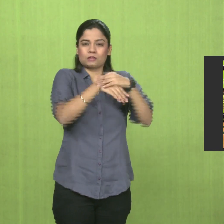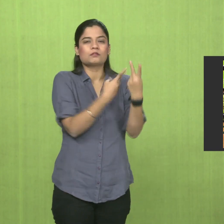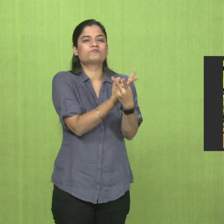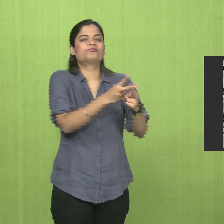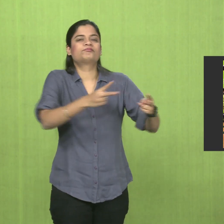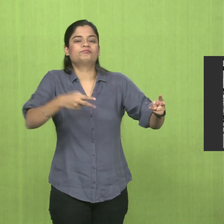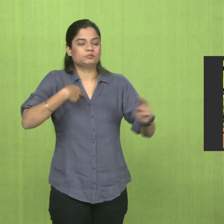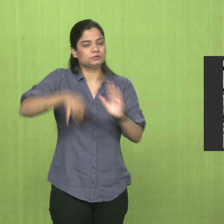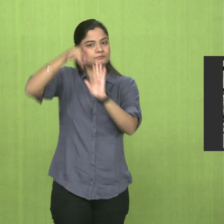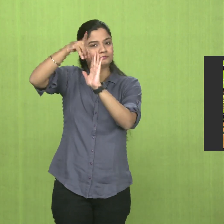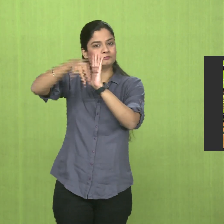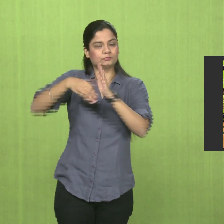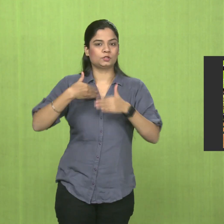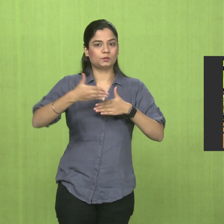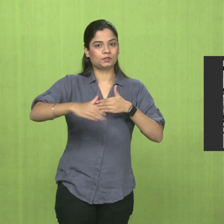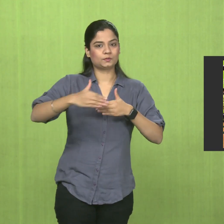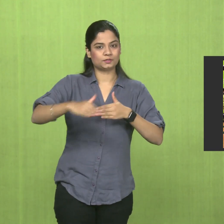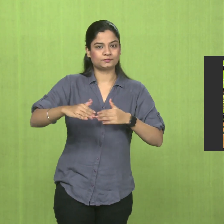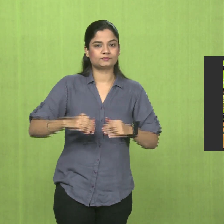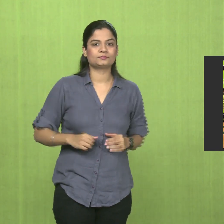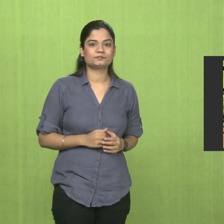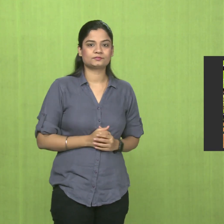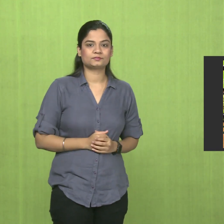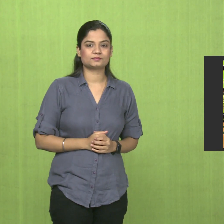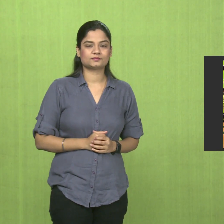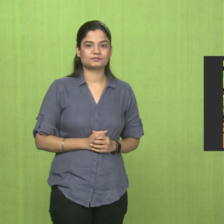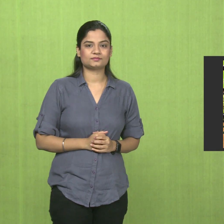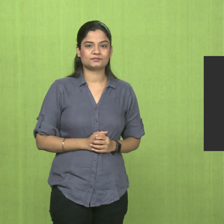about resources. I will be in depth talking about what resources mean.